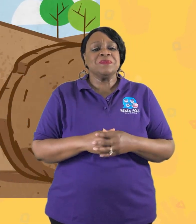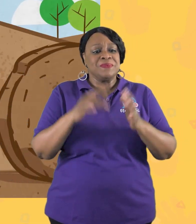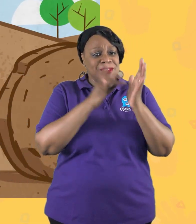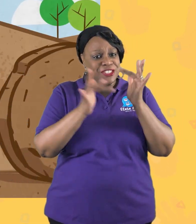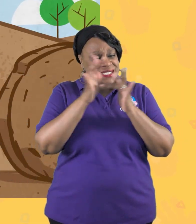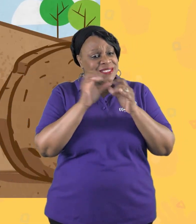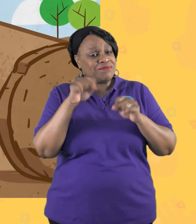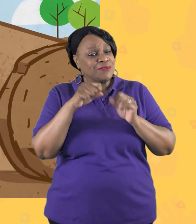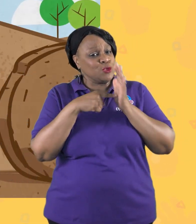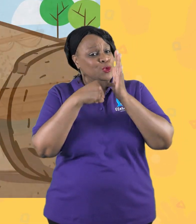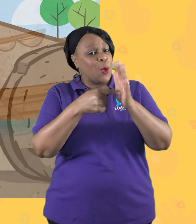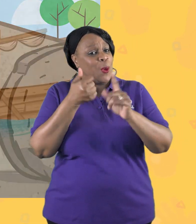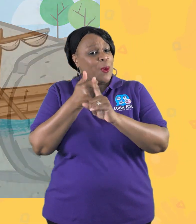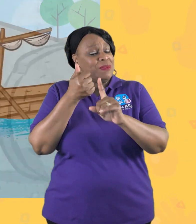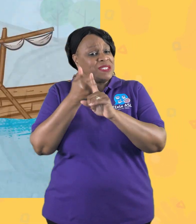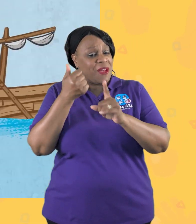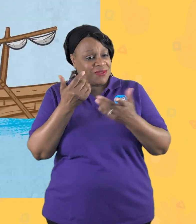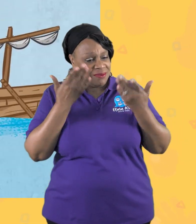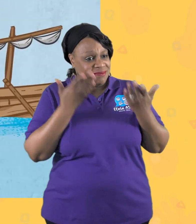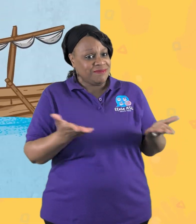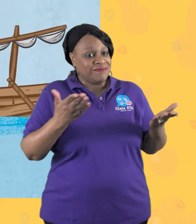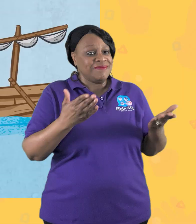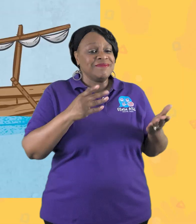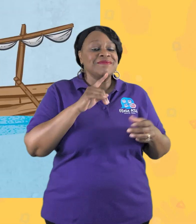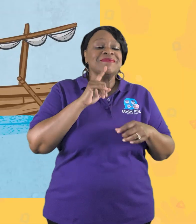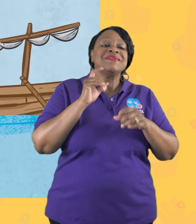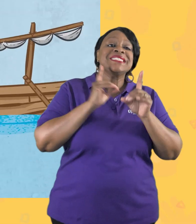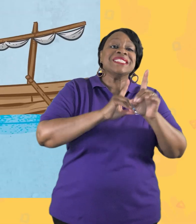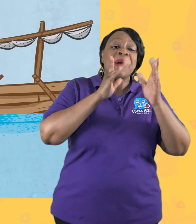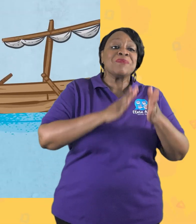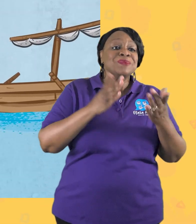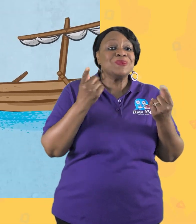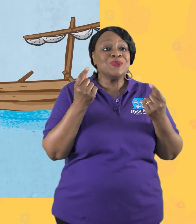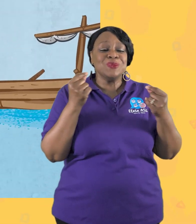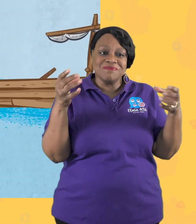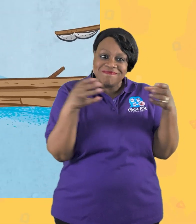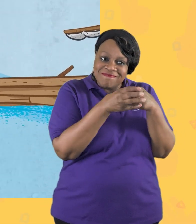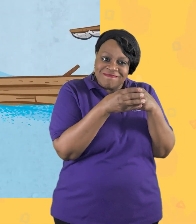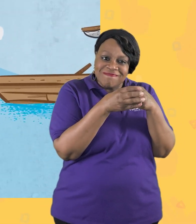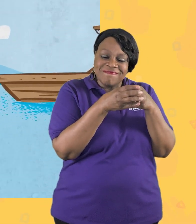Jesus appeared to the disciples to show him that he was alive.